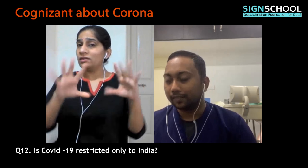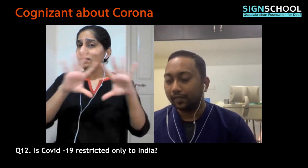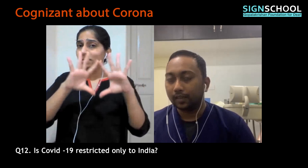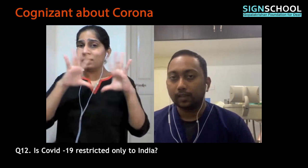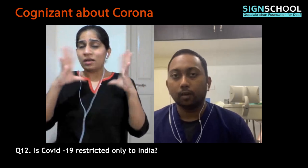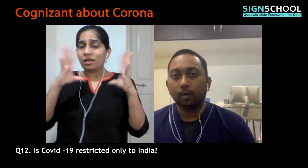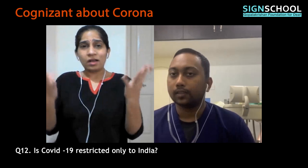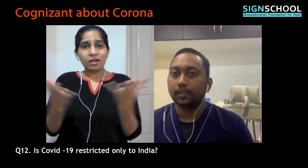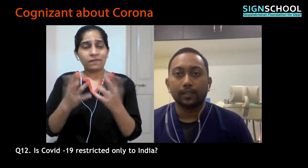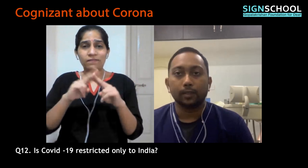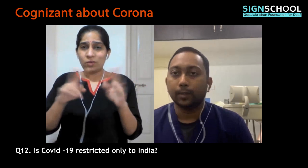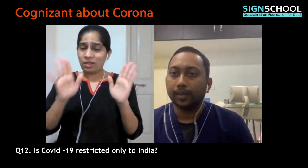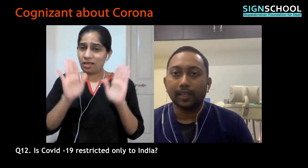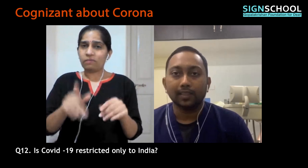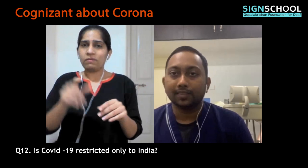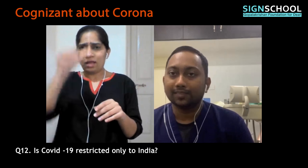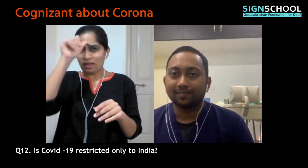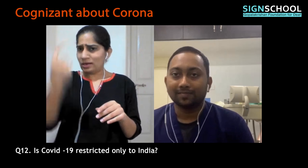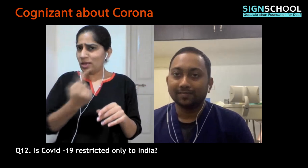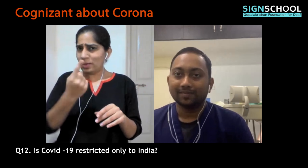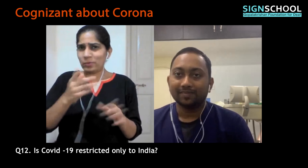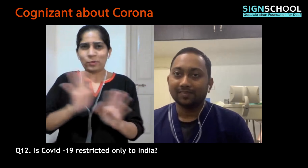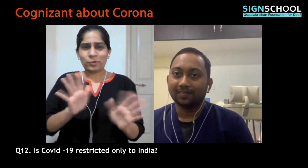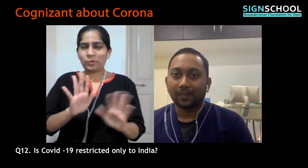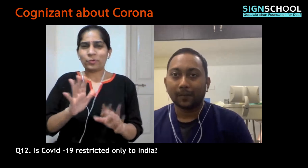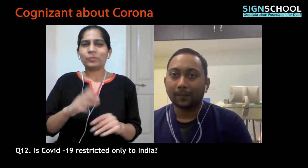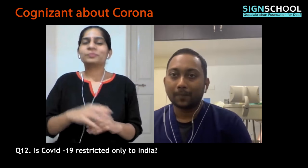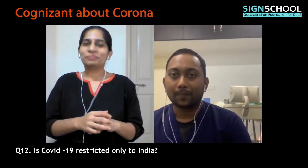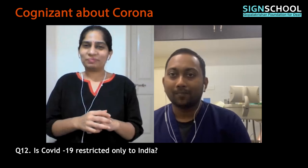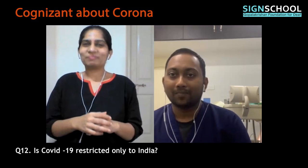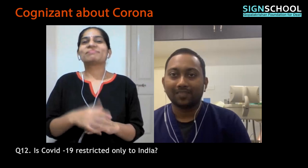It's definitely not restricted to India.